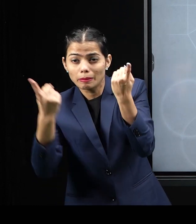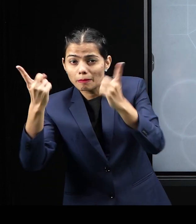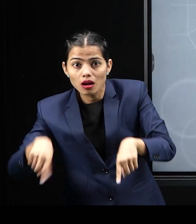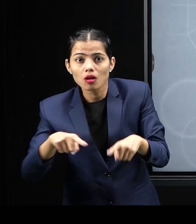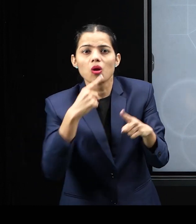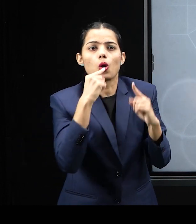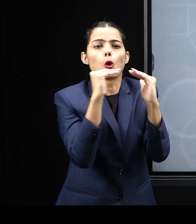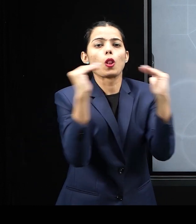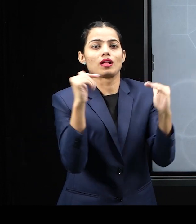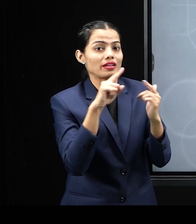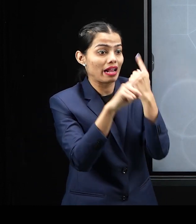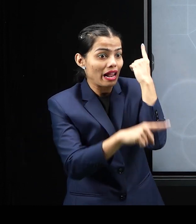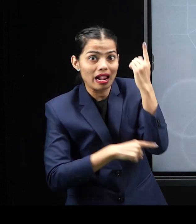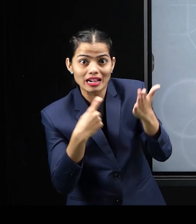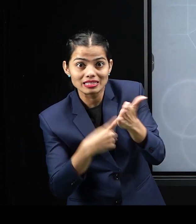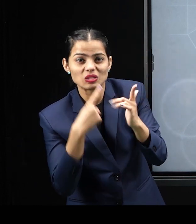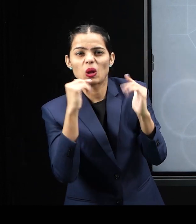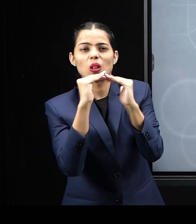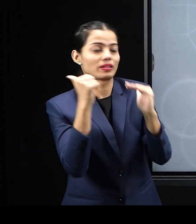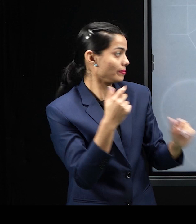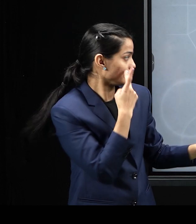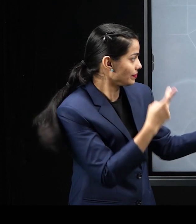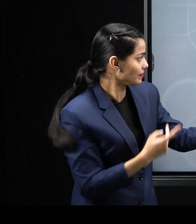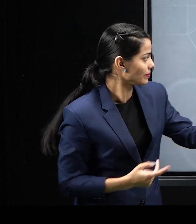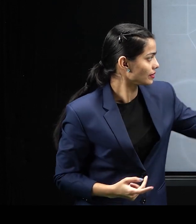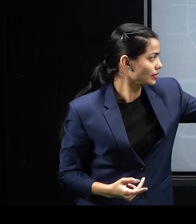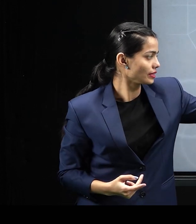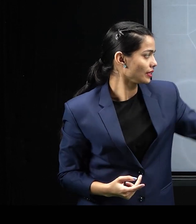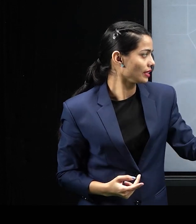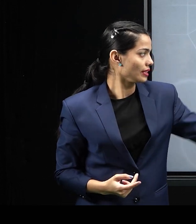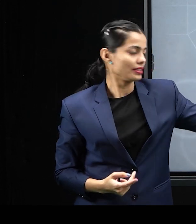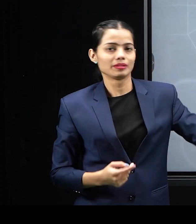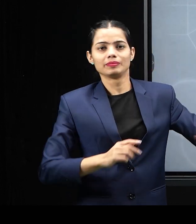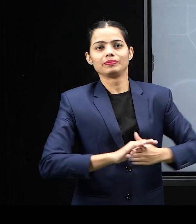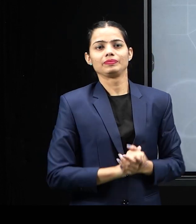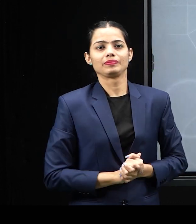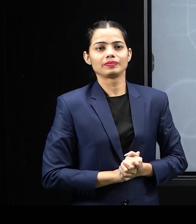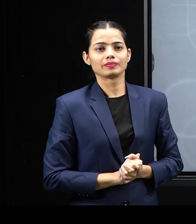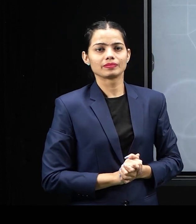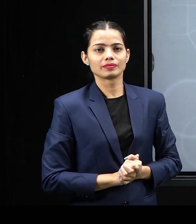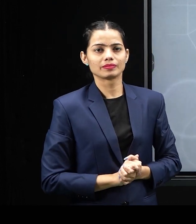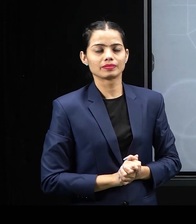into 3 plus 72. The remainder is 72 is not equal to